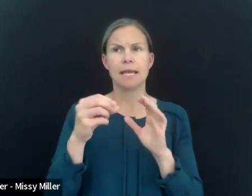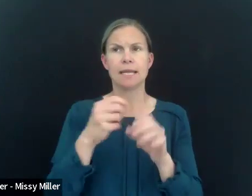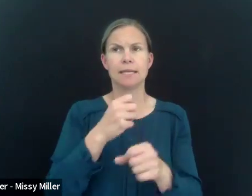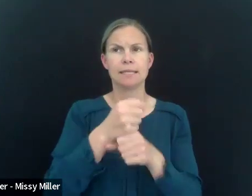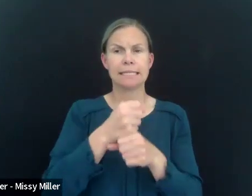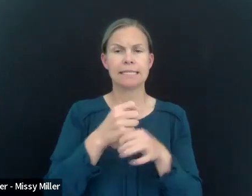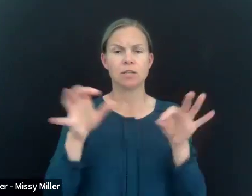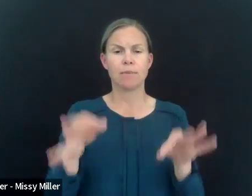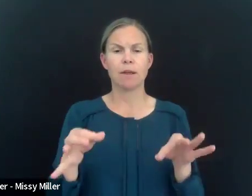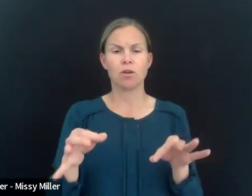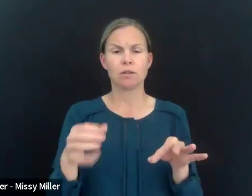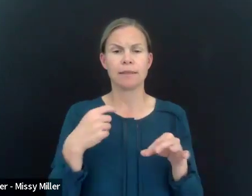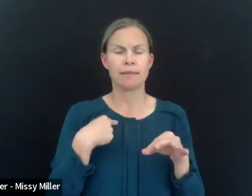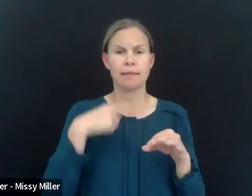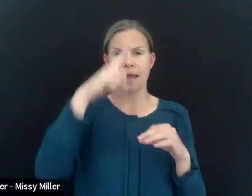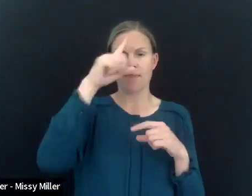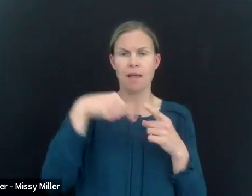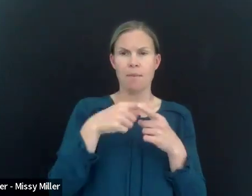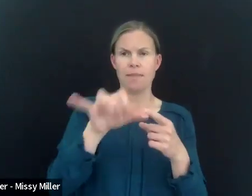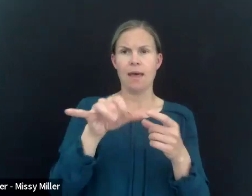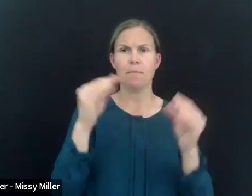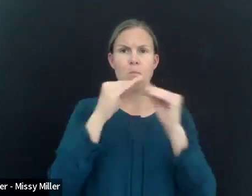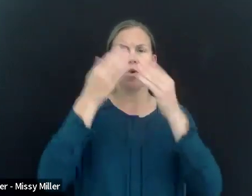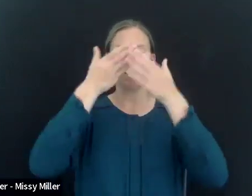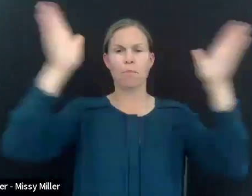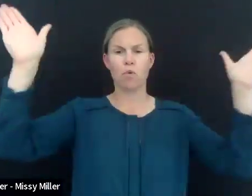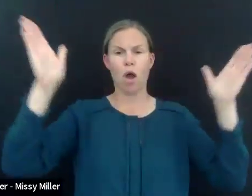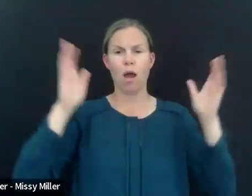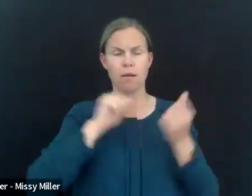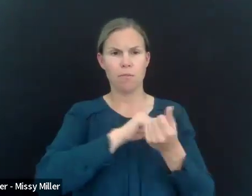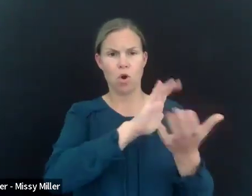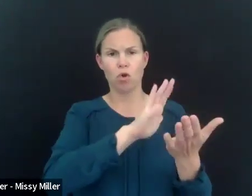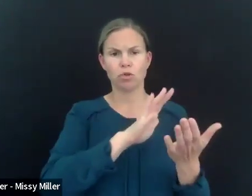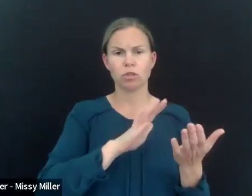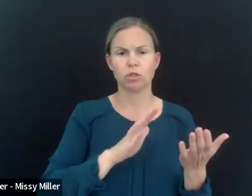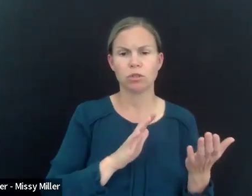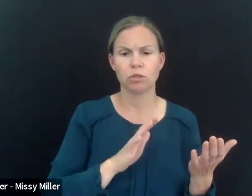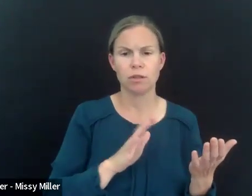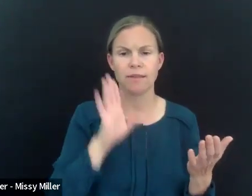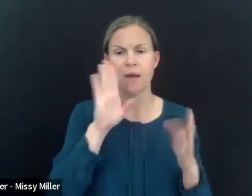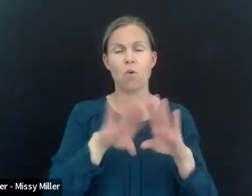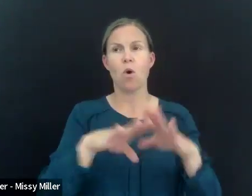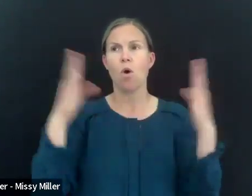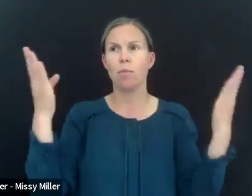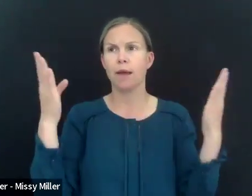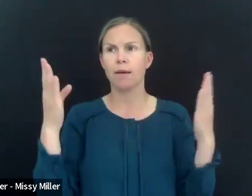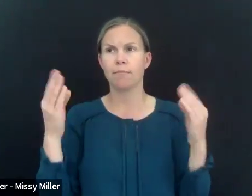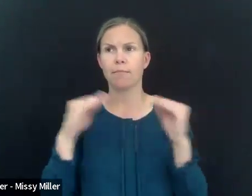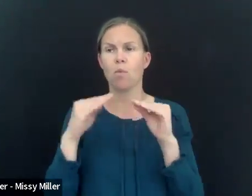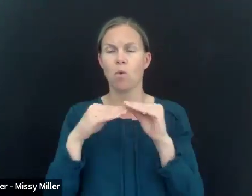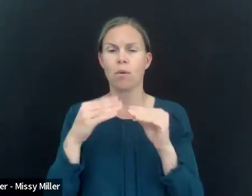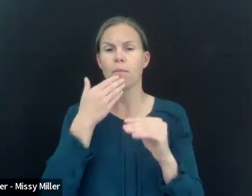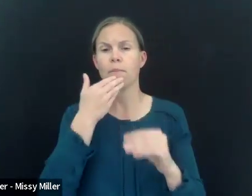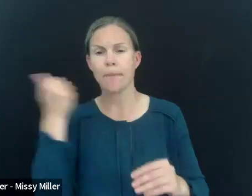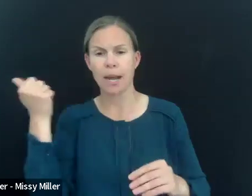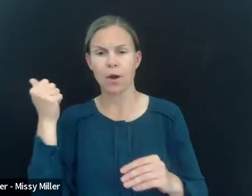more broadly and in a way that at least opens the door for better investments in